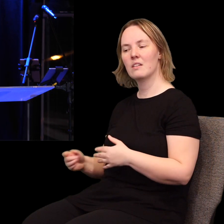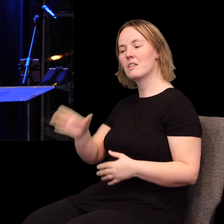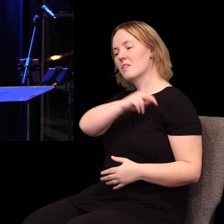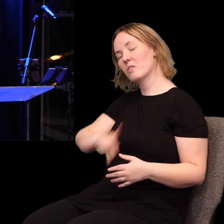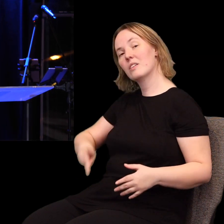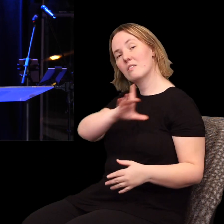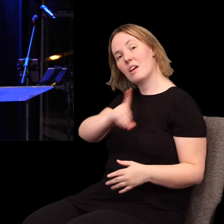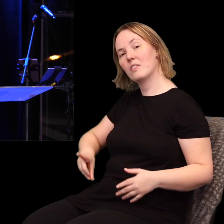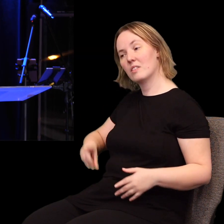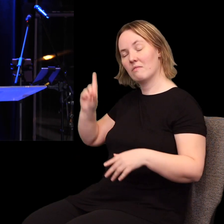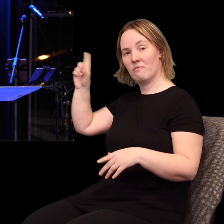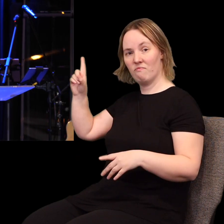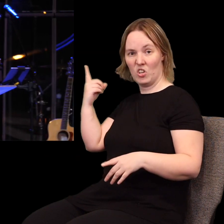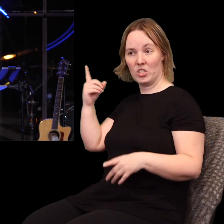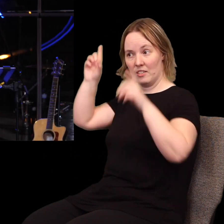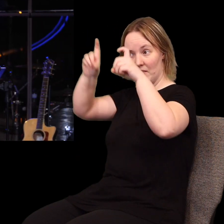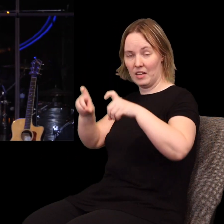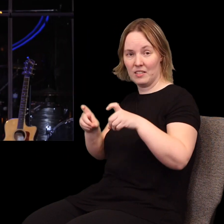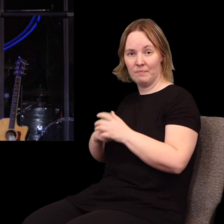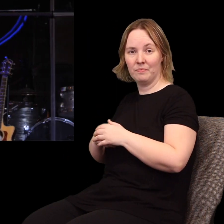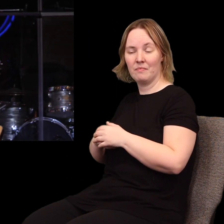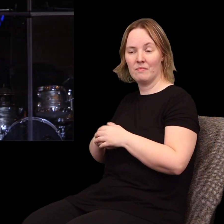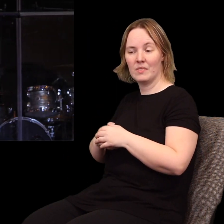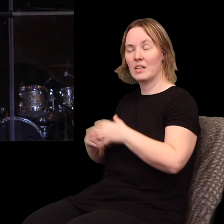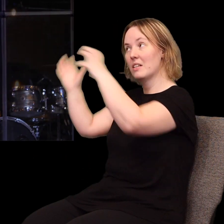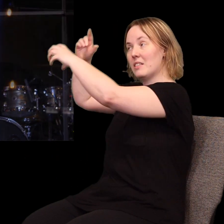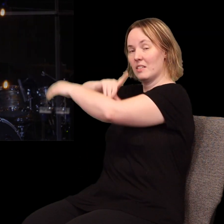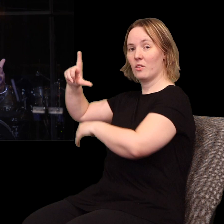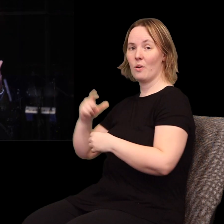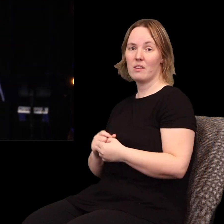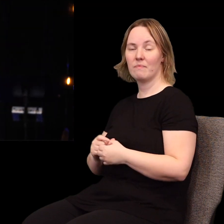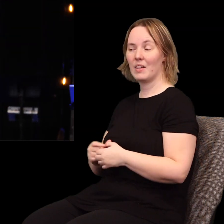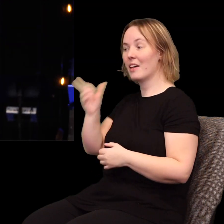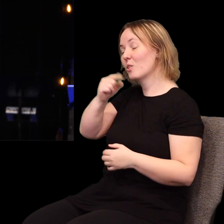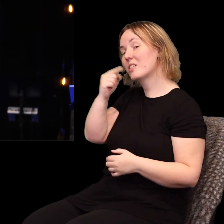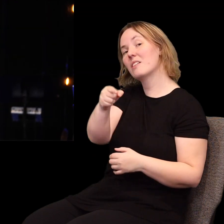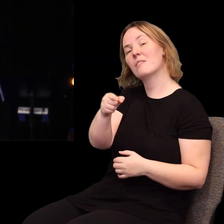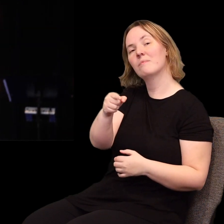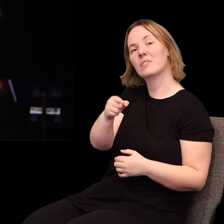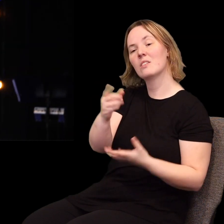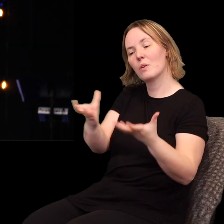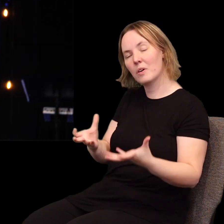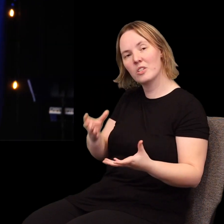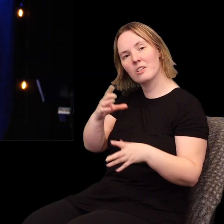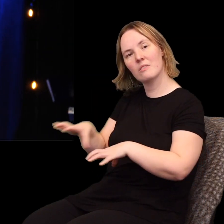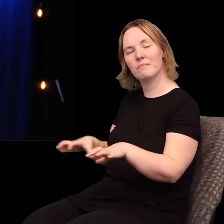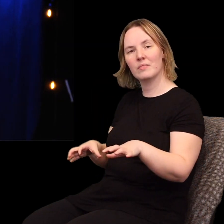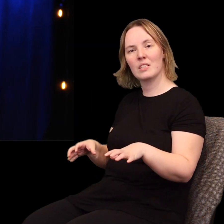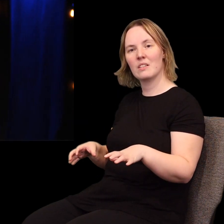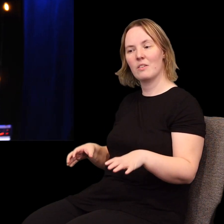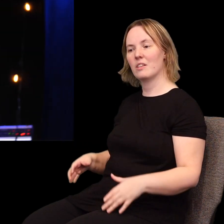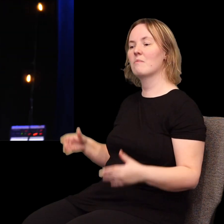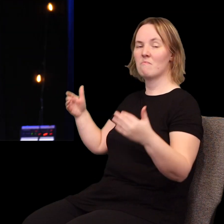And so this is David's real first test as the king of Israel. And what he does is he seeks the Lord. And the Lord tells him, this is what I want you to do.